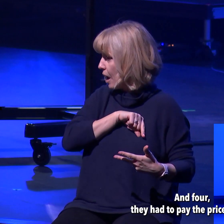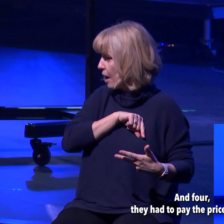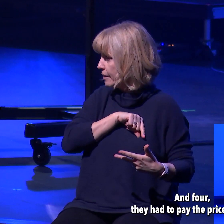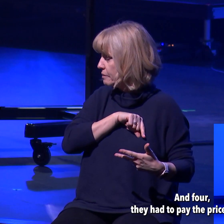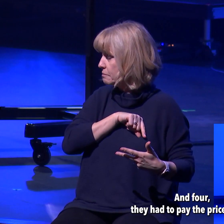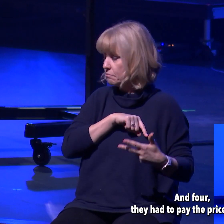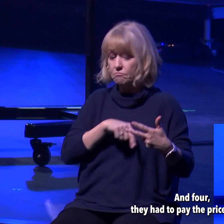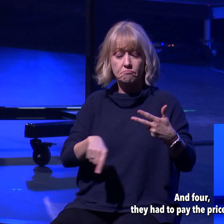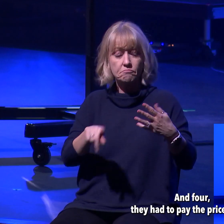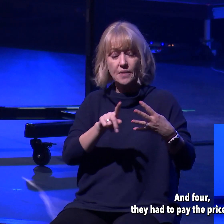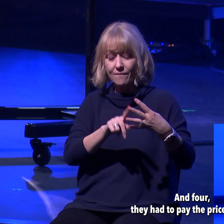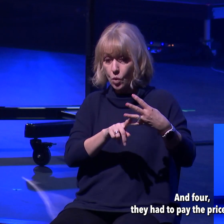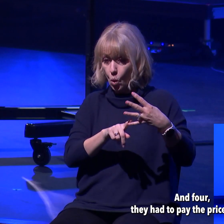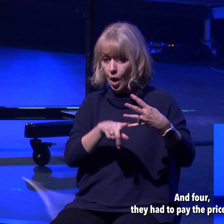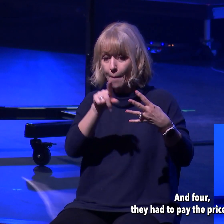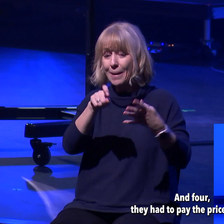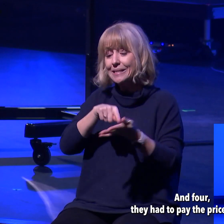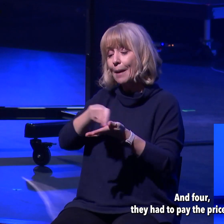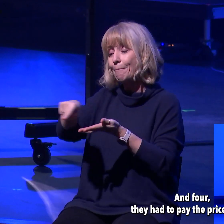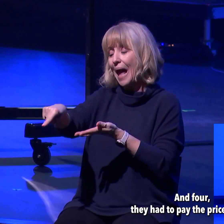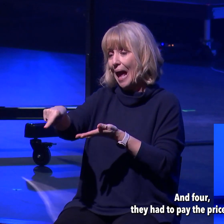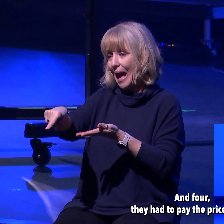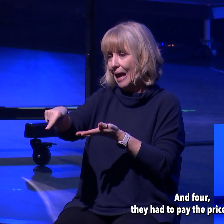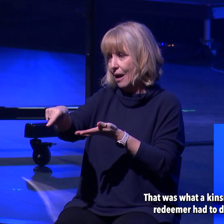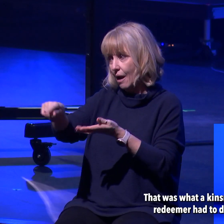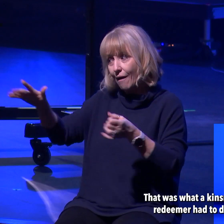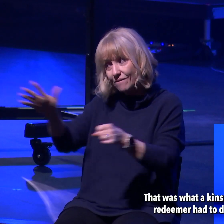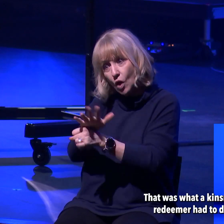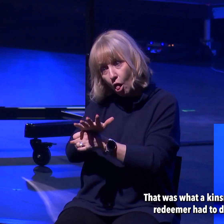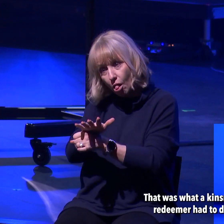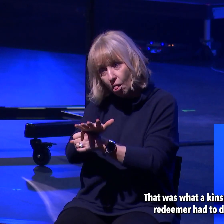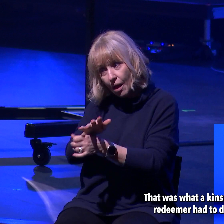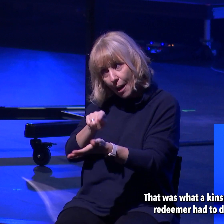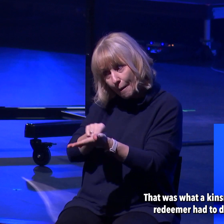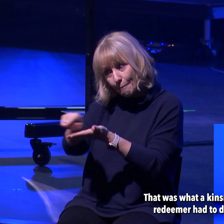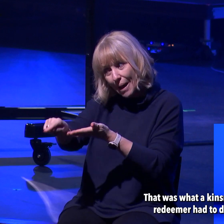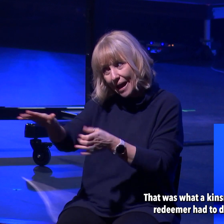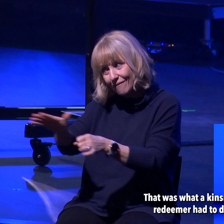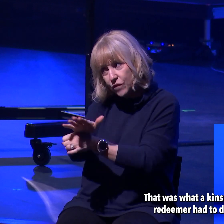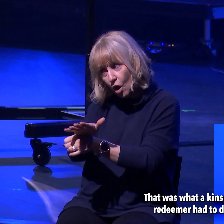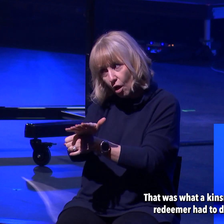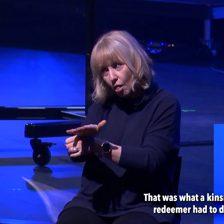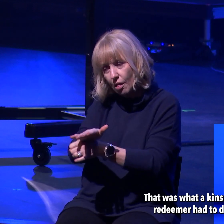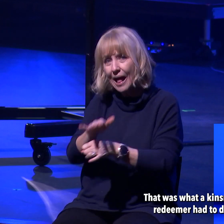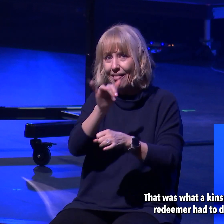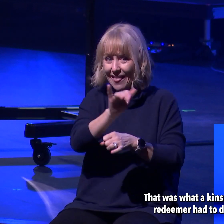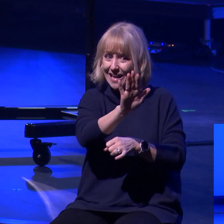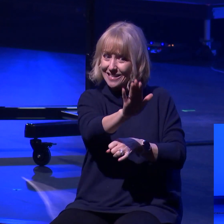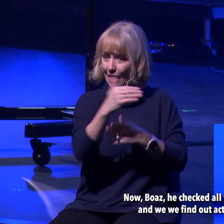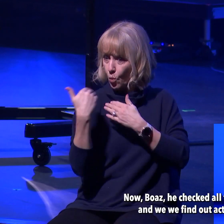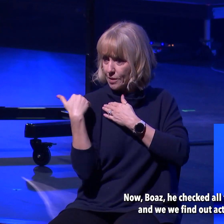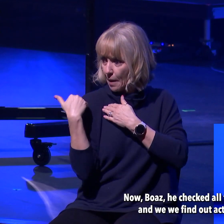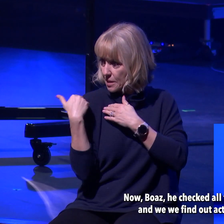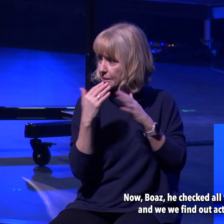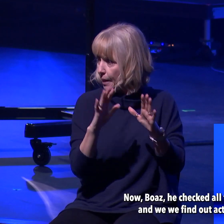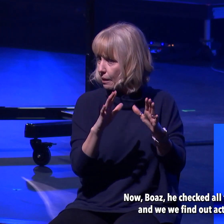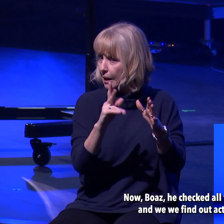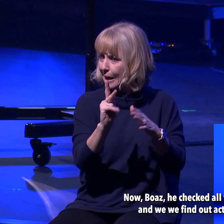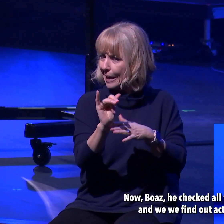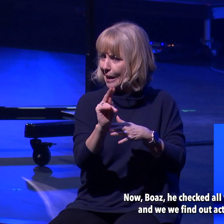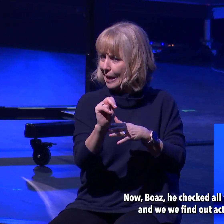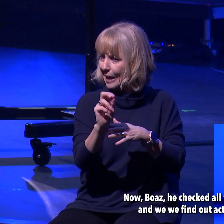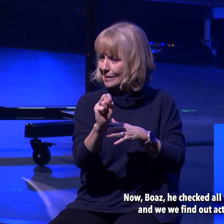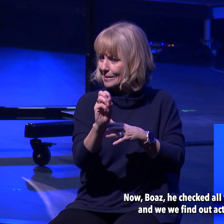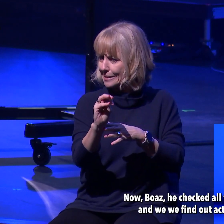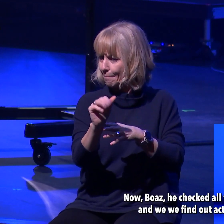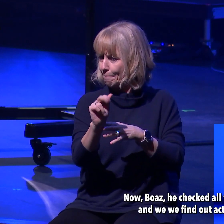And 4, they had to pay the price in full. That was what a kinsman redeemer had to do. Now, Boaz, he checked